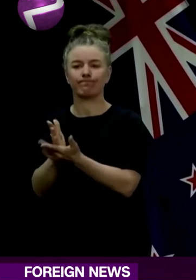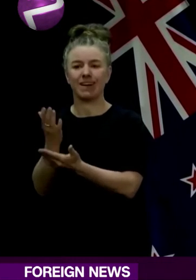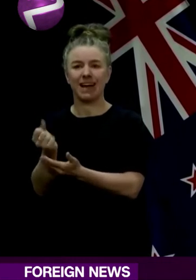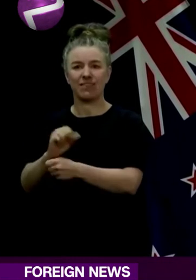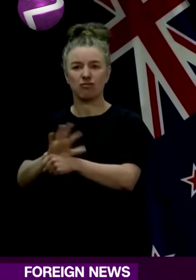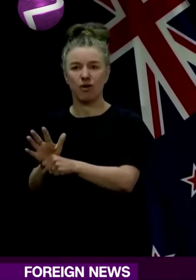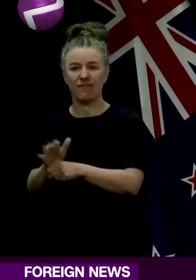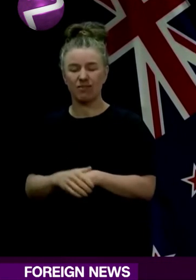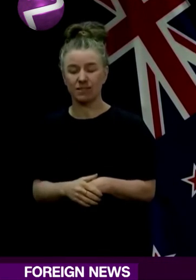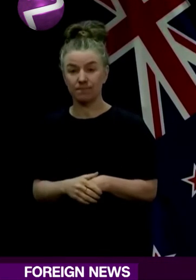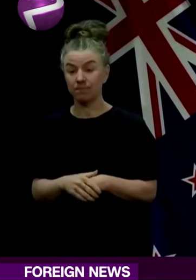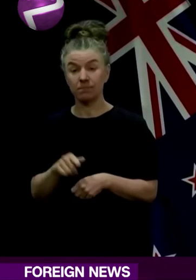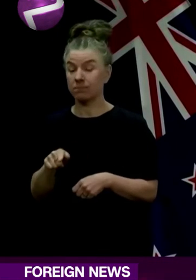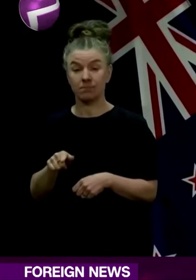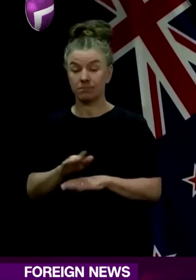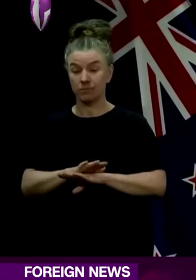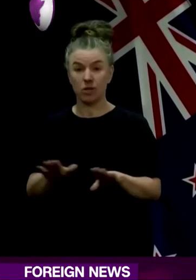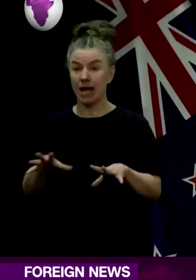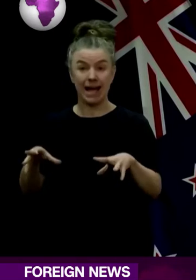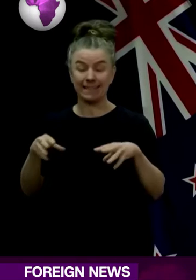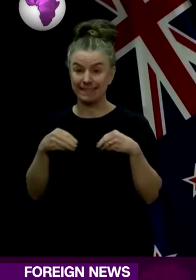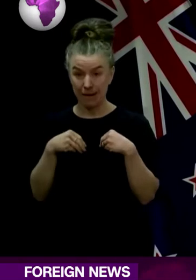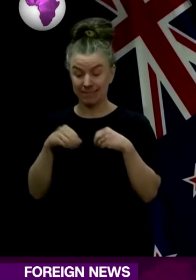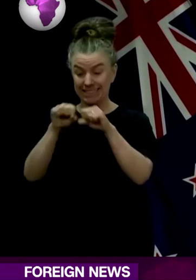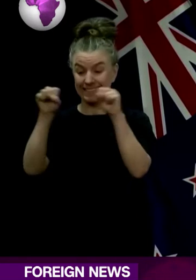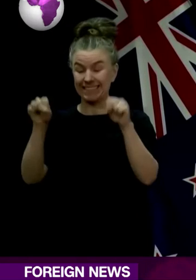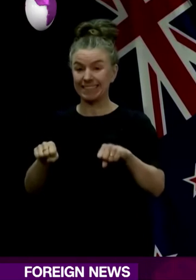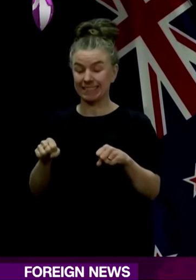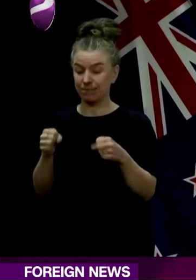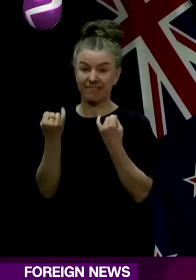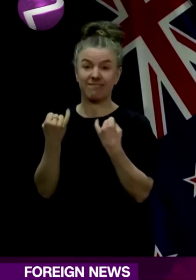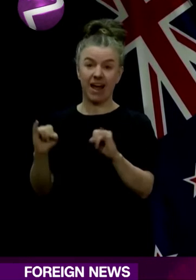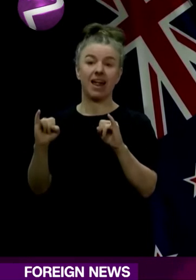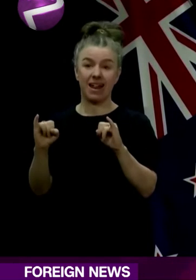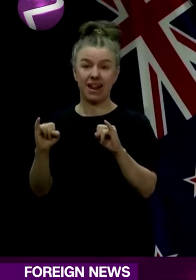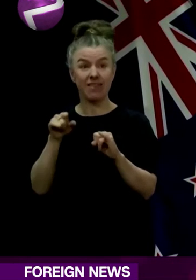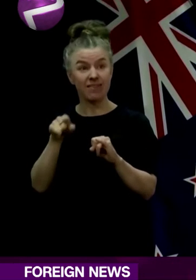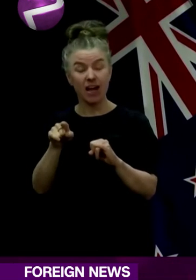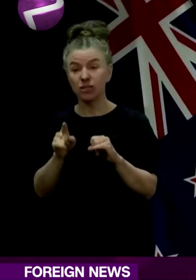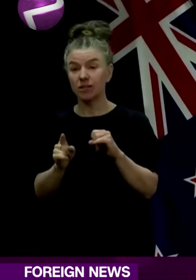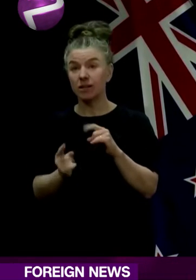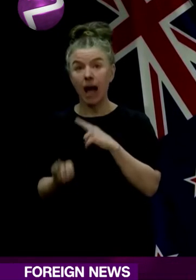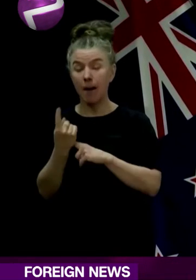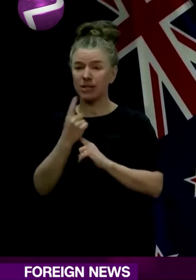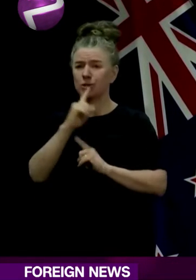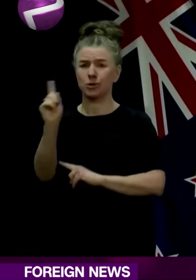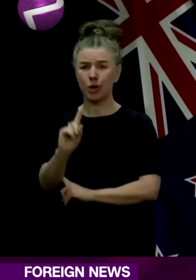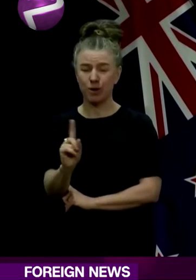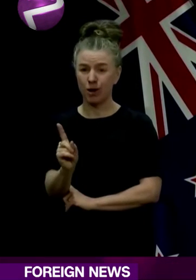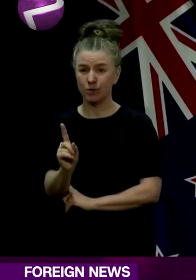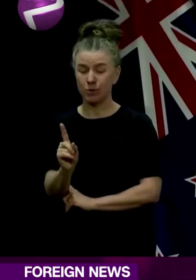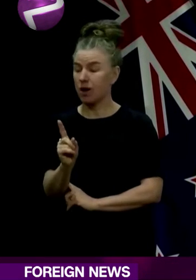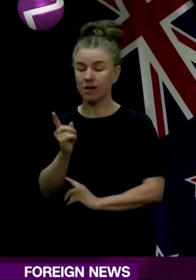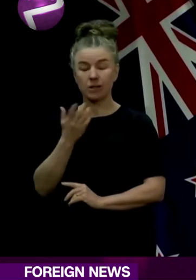its COVID-free status when two women who had been given permission to leave quarantine early on compassionate grounds after arriving